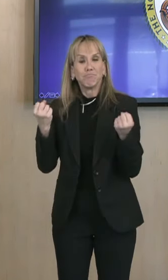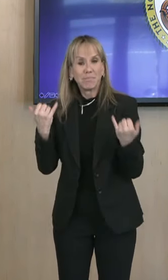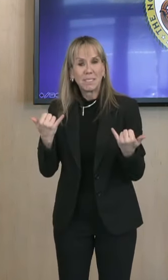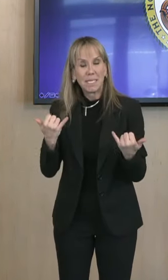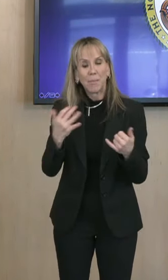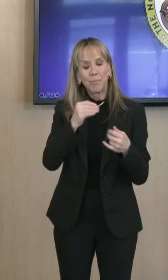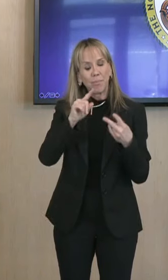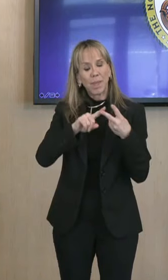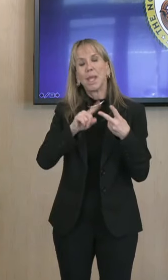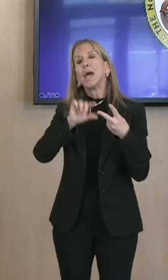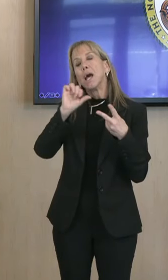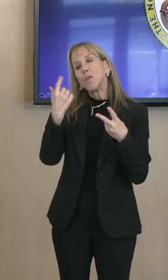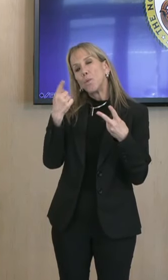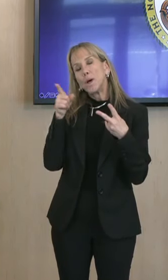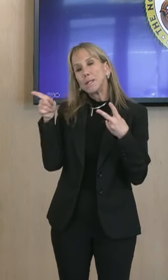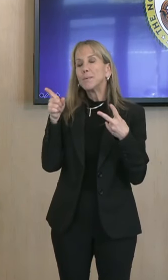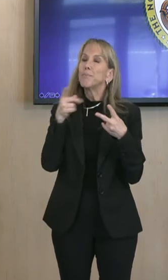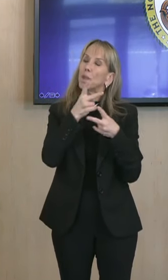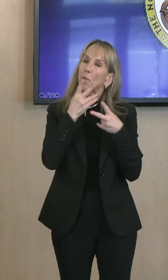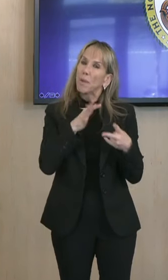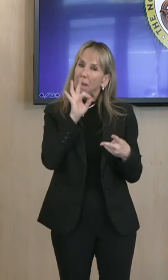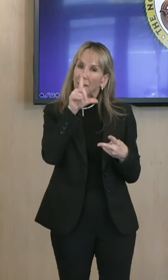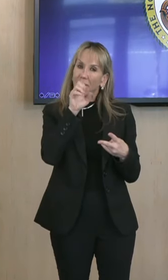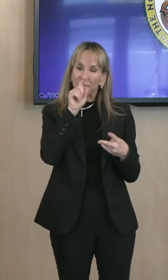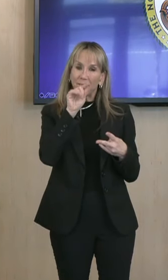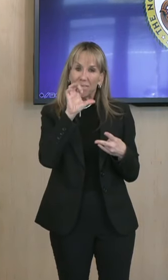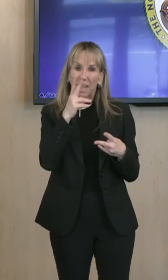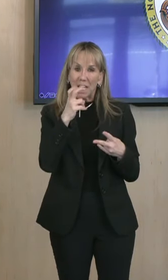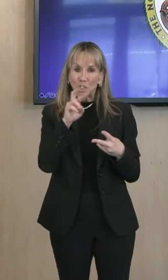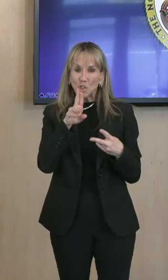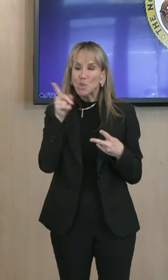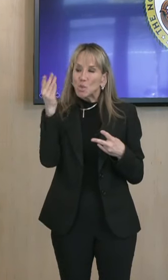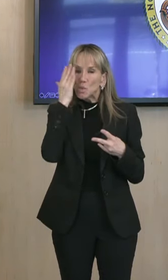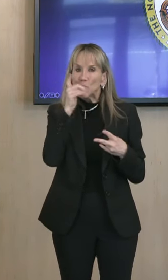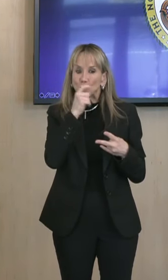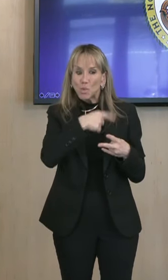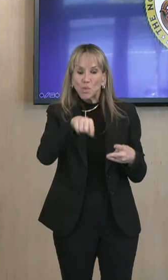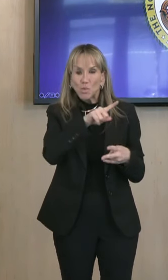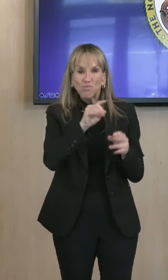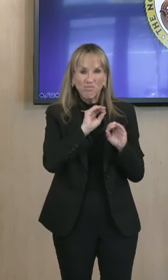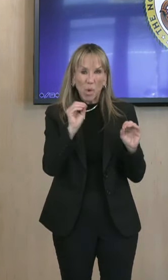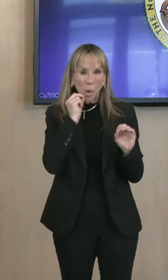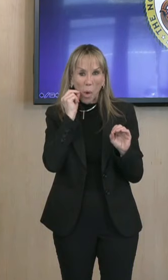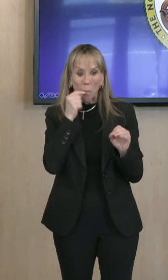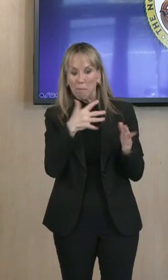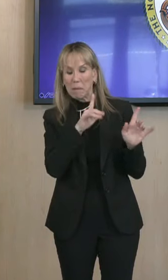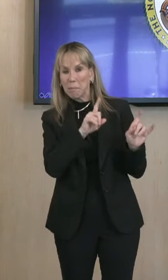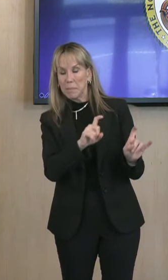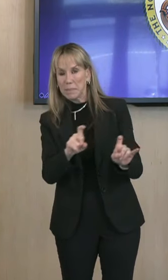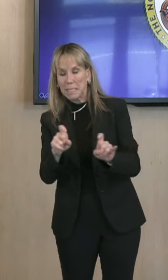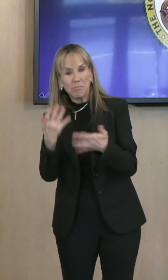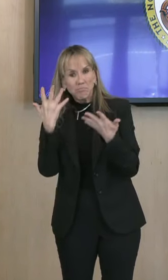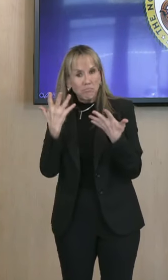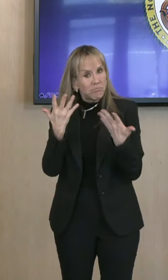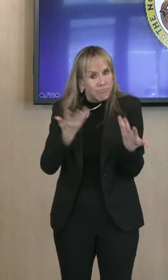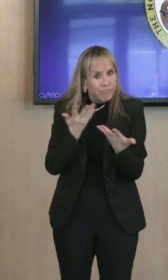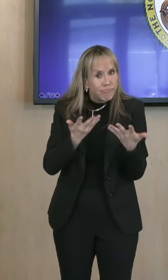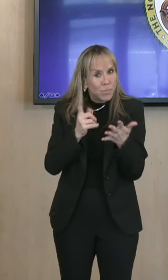we had some pending cases among the homeless, people who had been tested, and I was wondering if we were able to know those